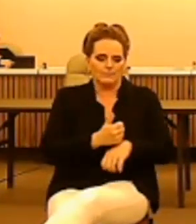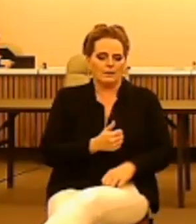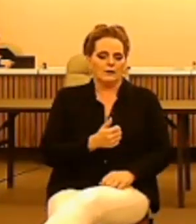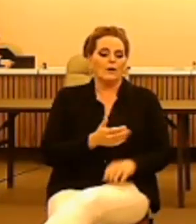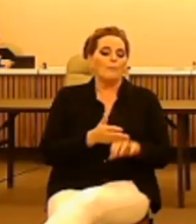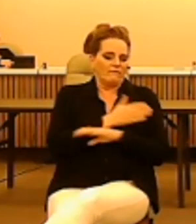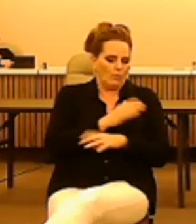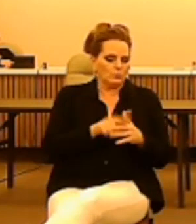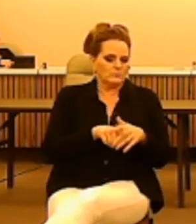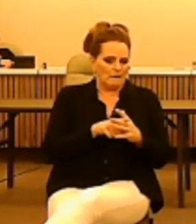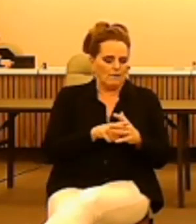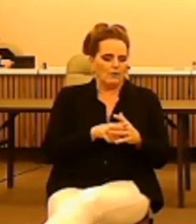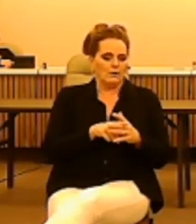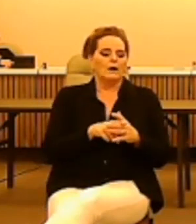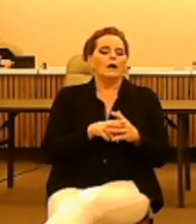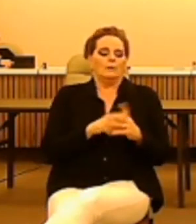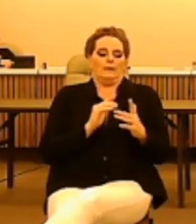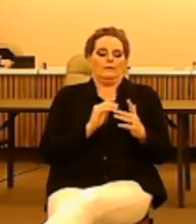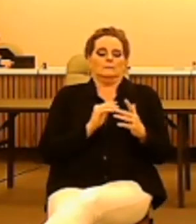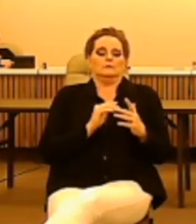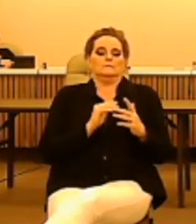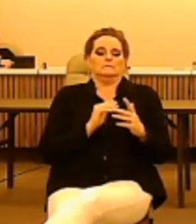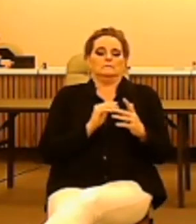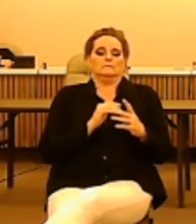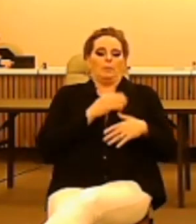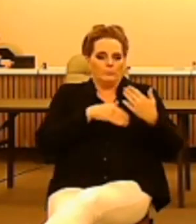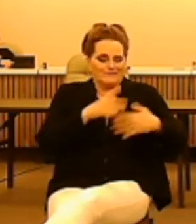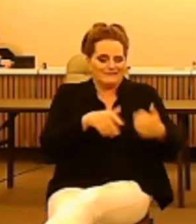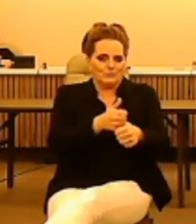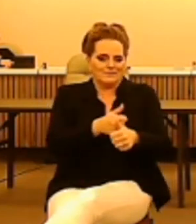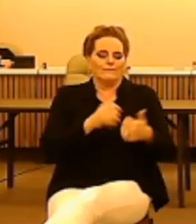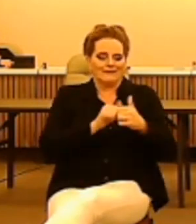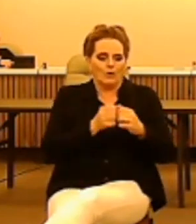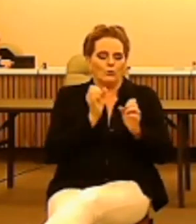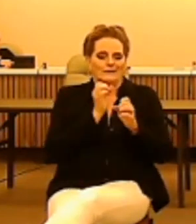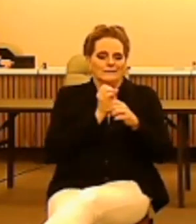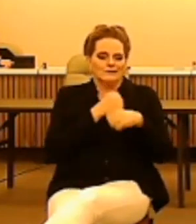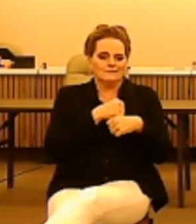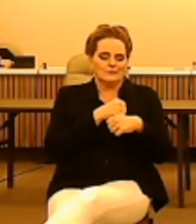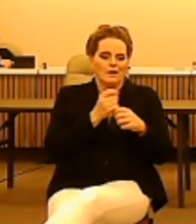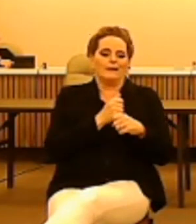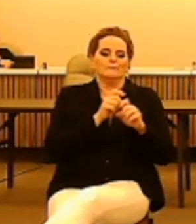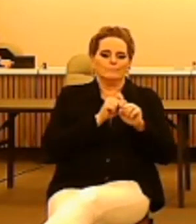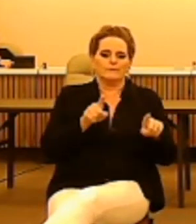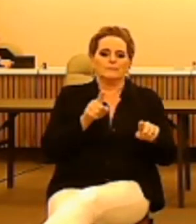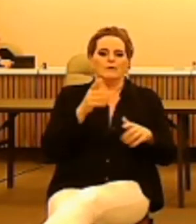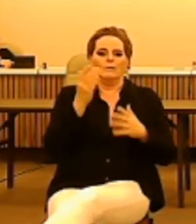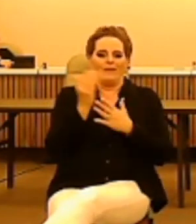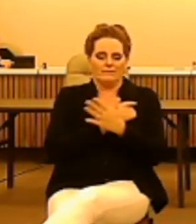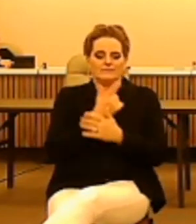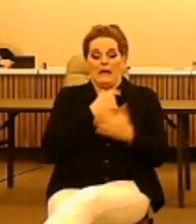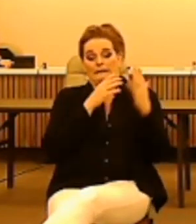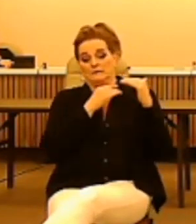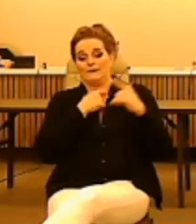before we started is what the procedure is going to be internally for how we generate that list. I expect it to be shared with the